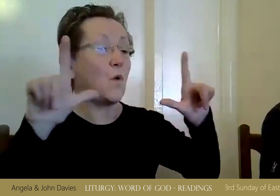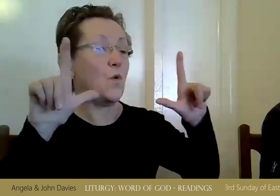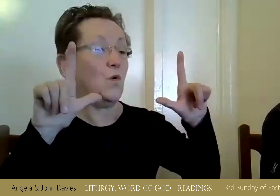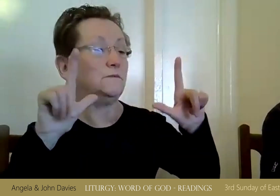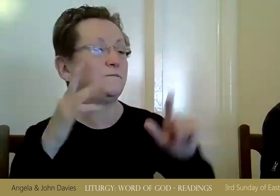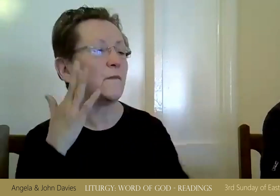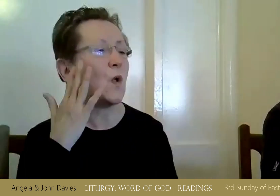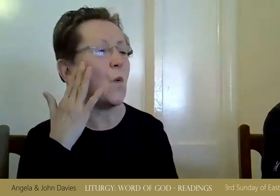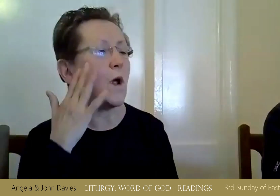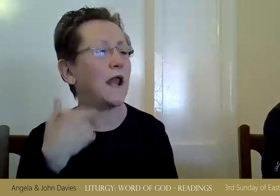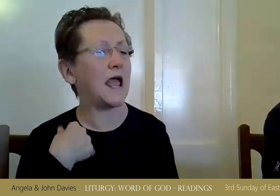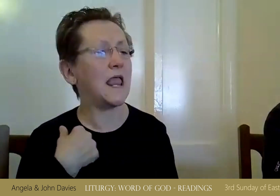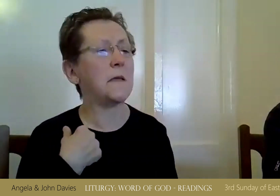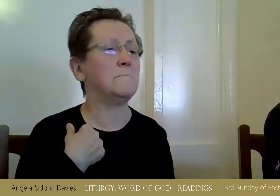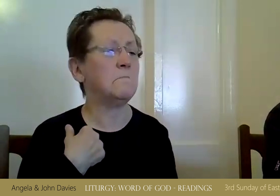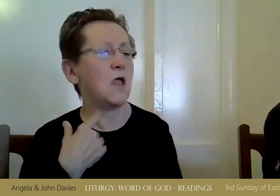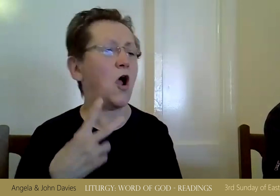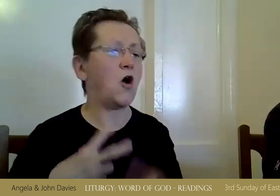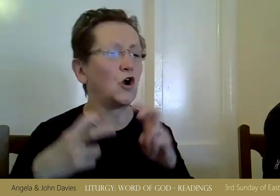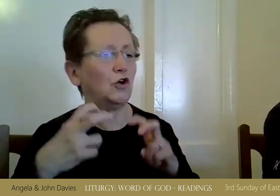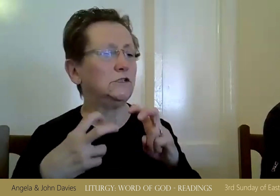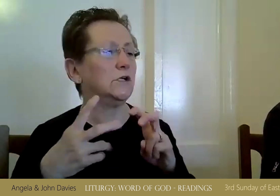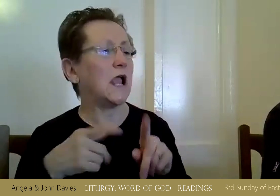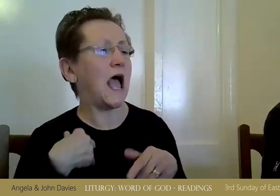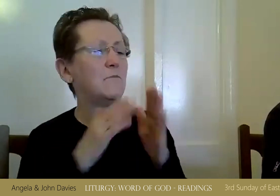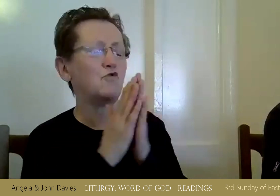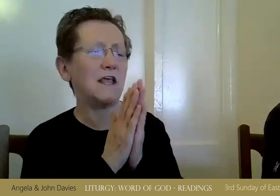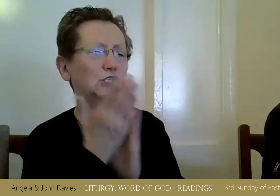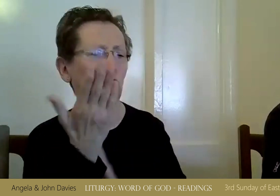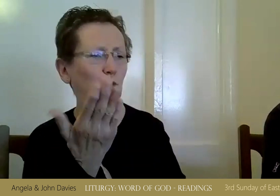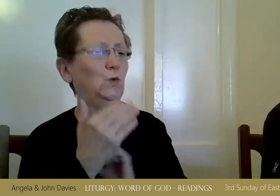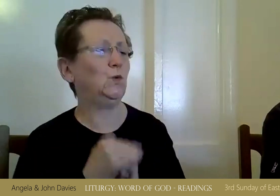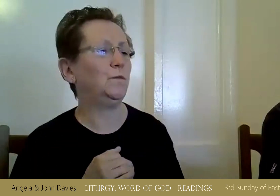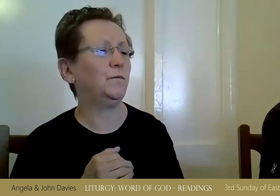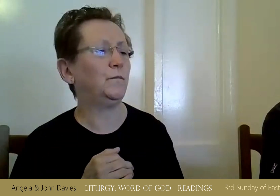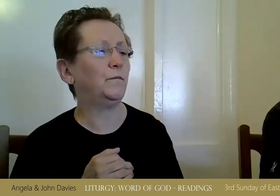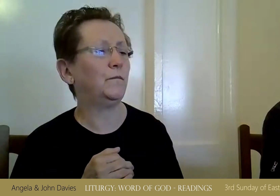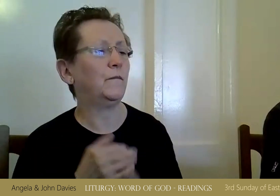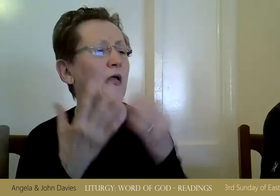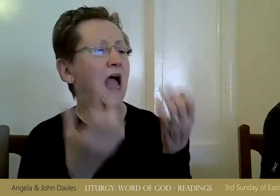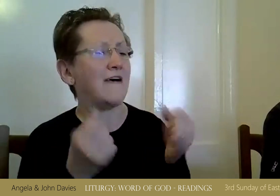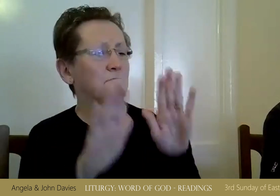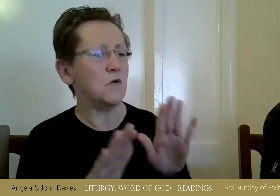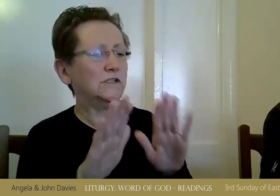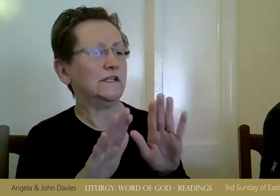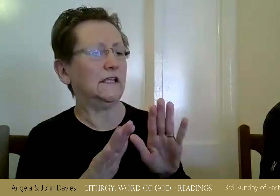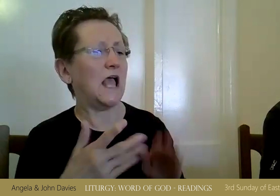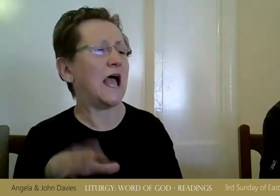Lord, when I am in anguish and I pray to you, have mercy and